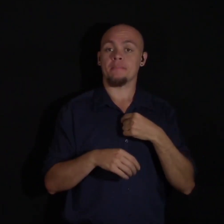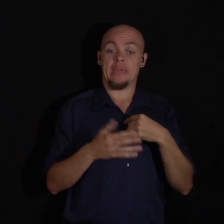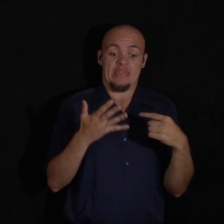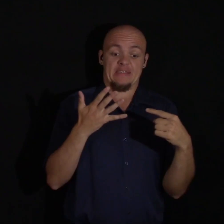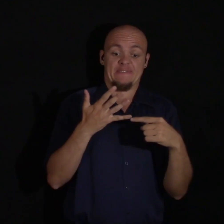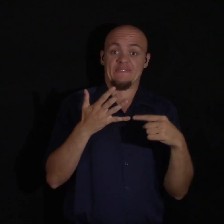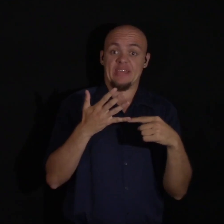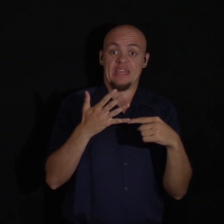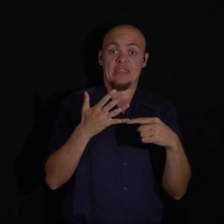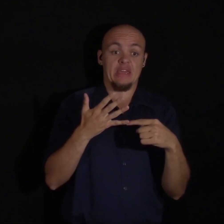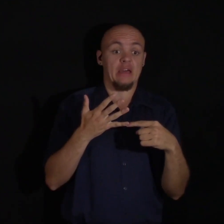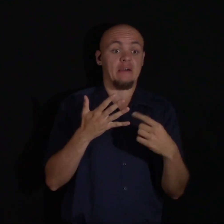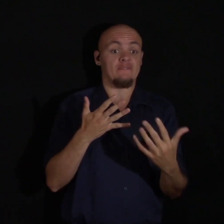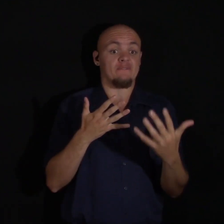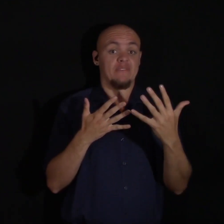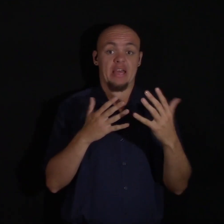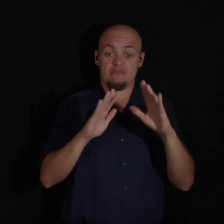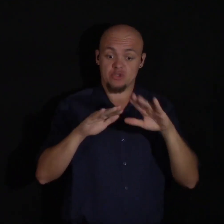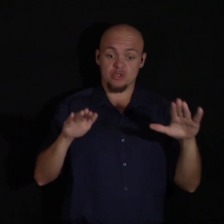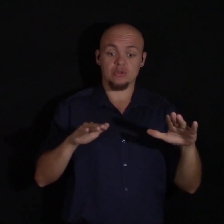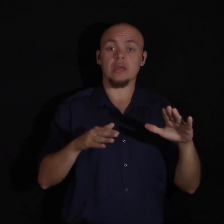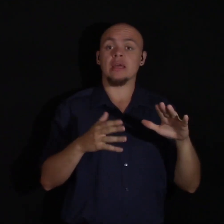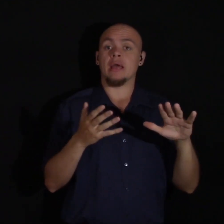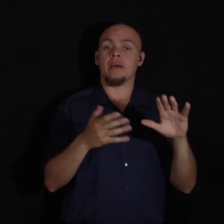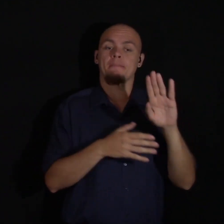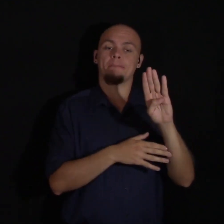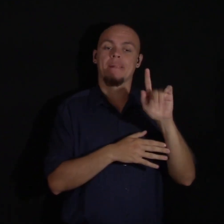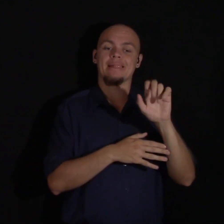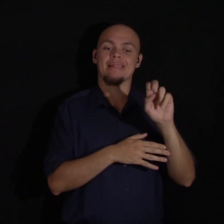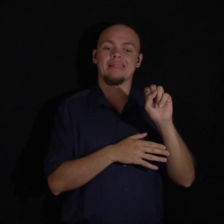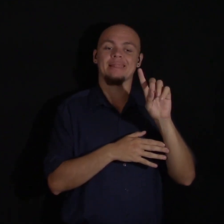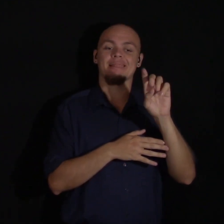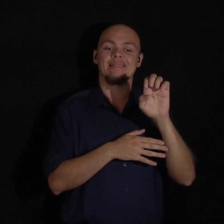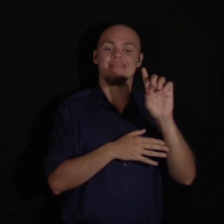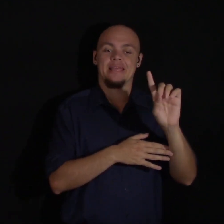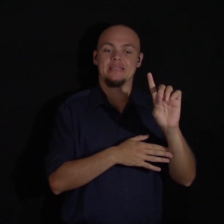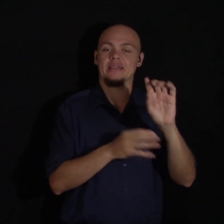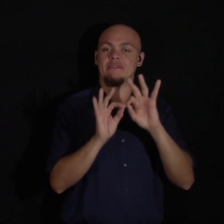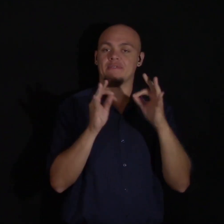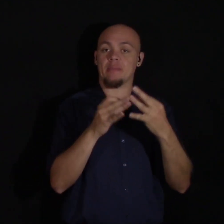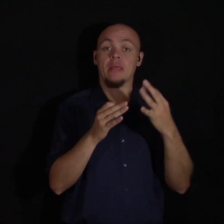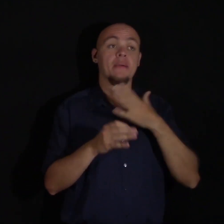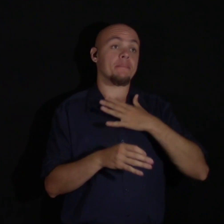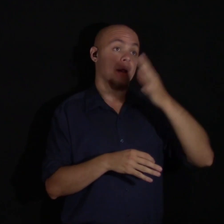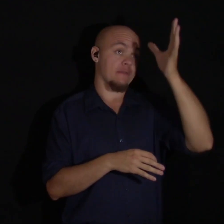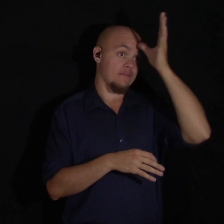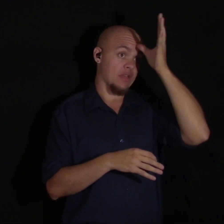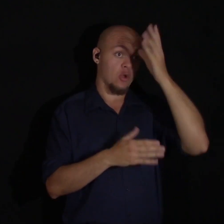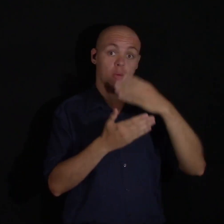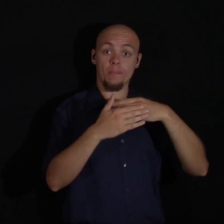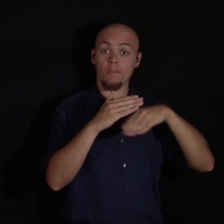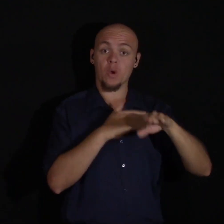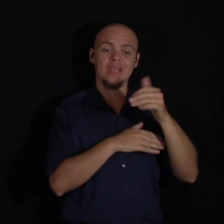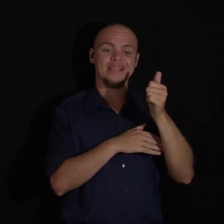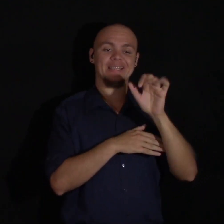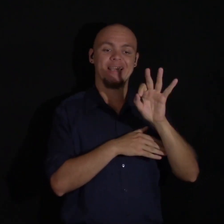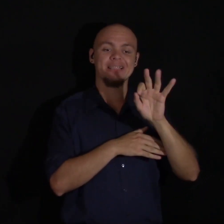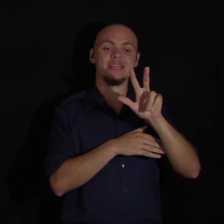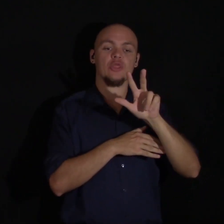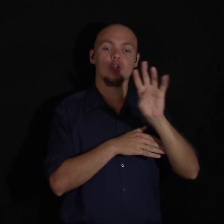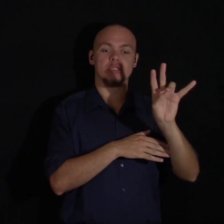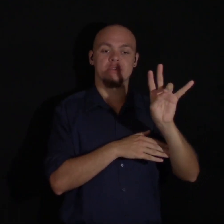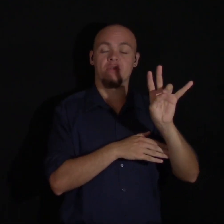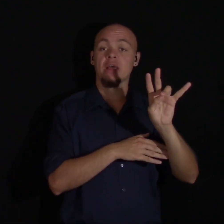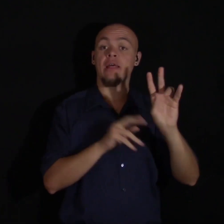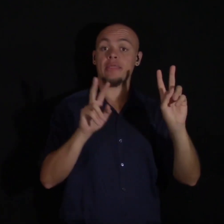in a blended family. My father was born in 1937, and the topics of sex,